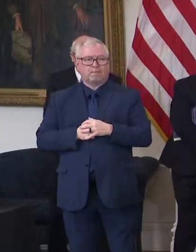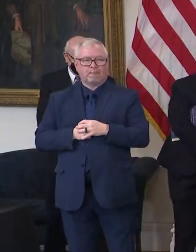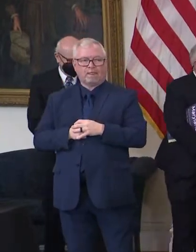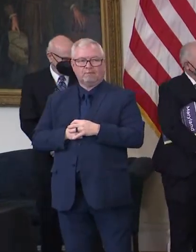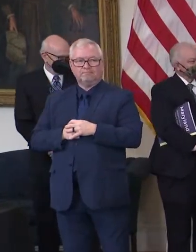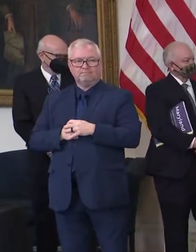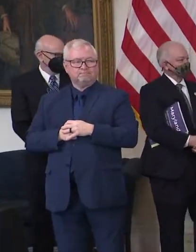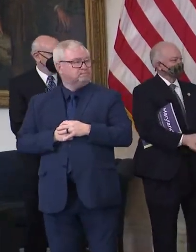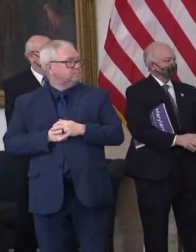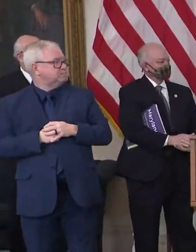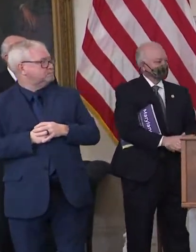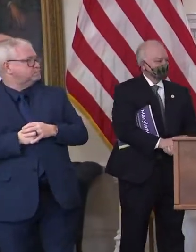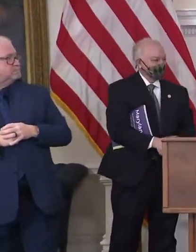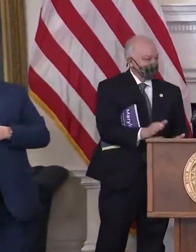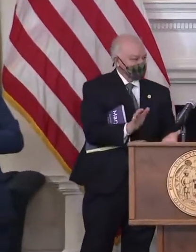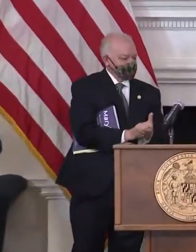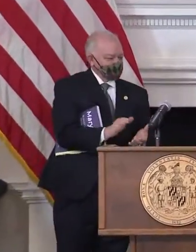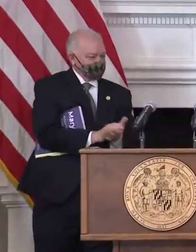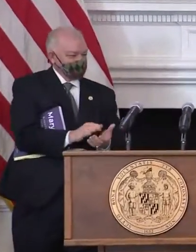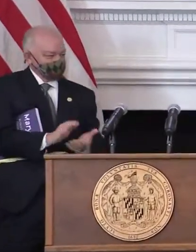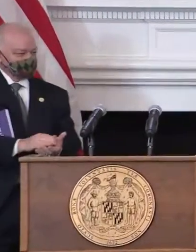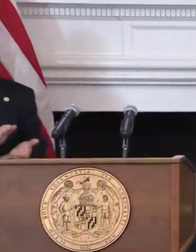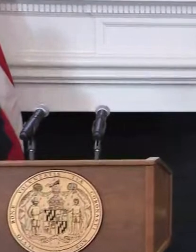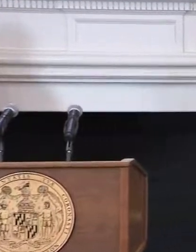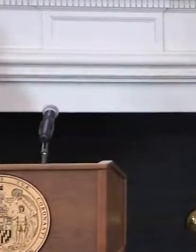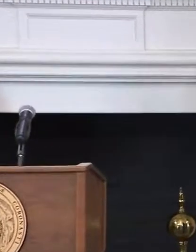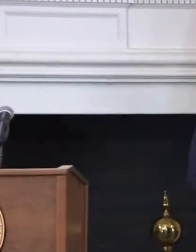There you go. Congratulations. Thank you so much, Kevin.